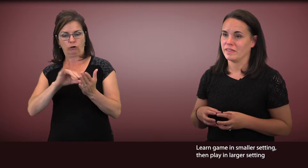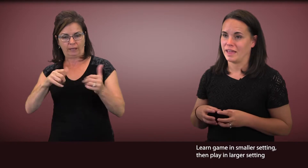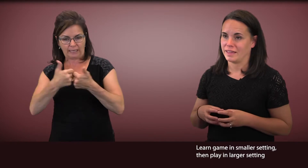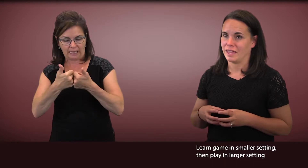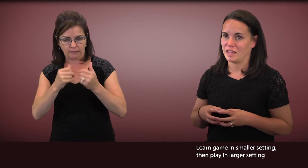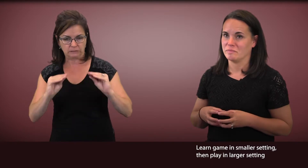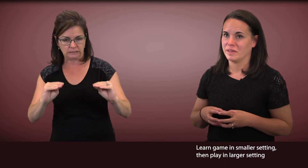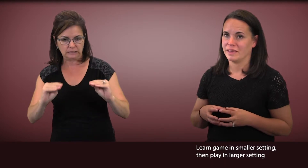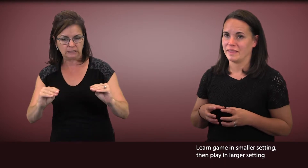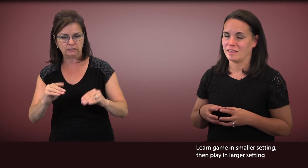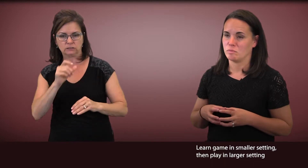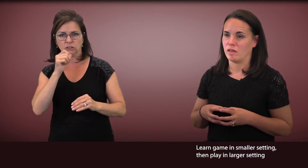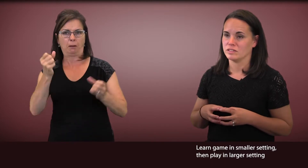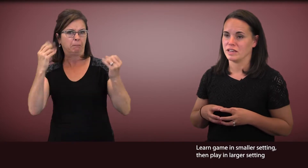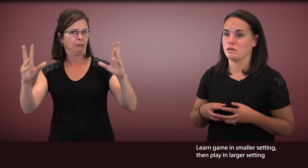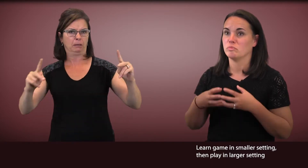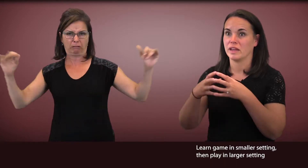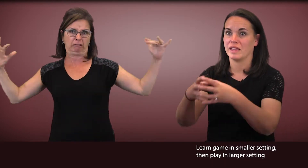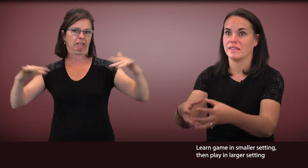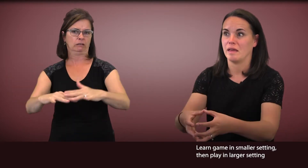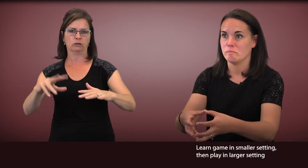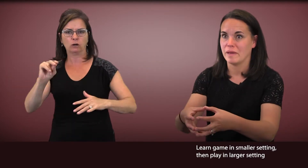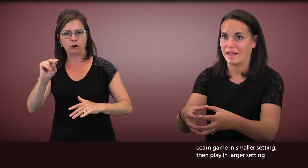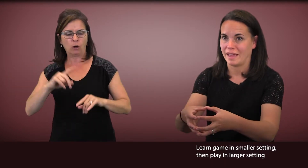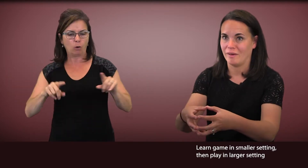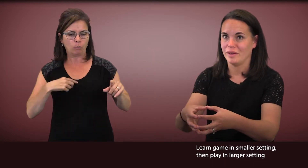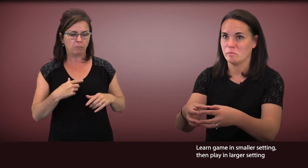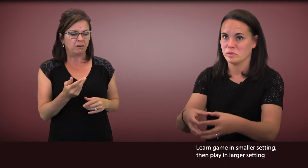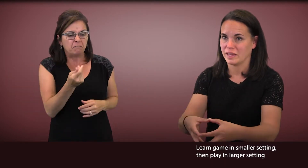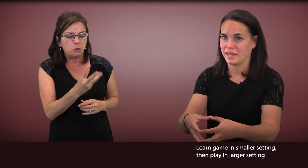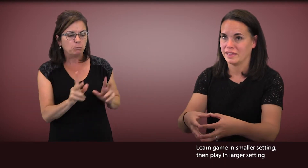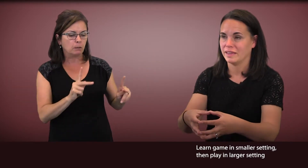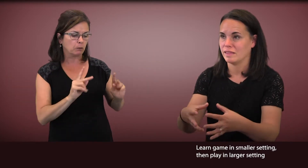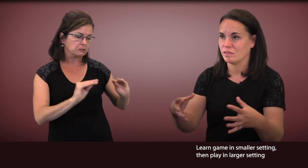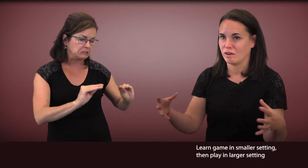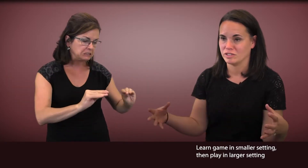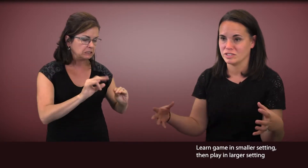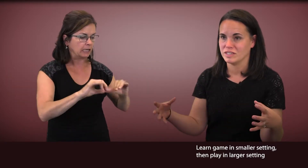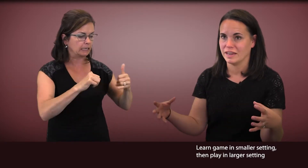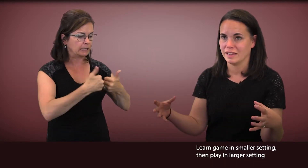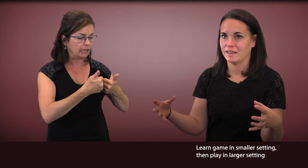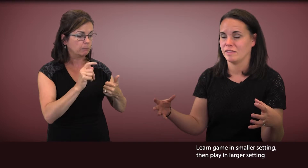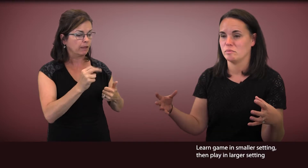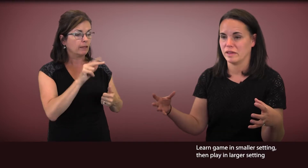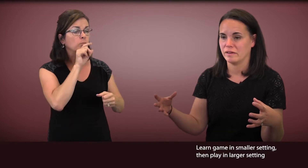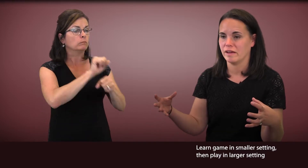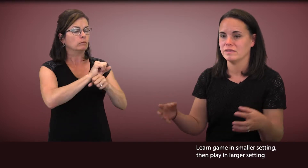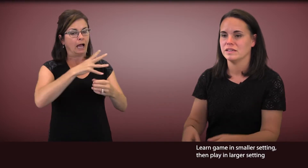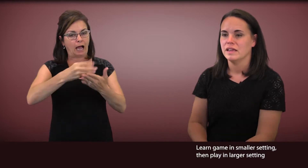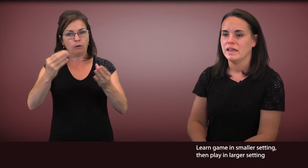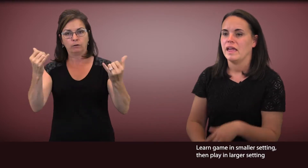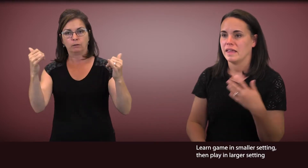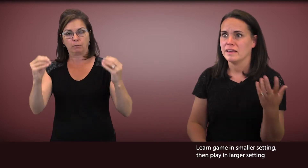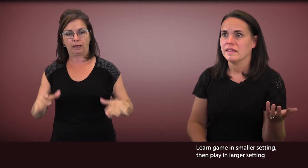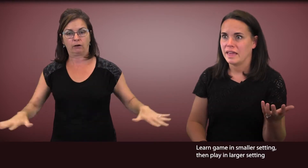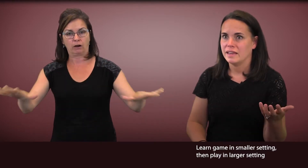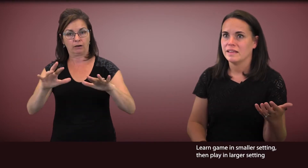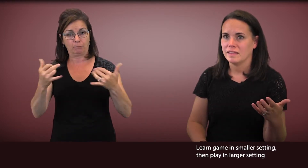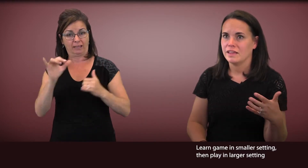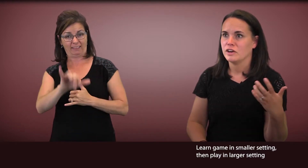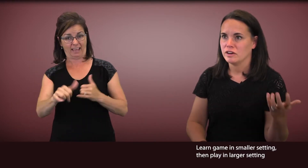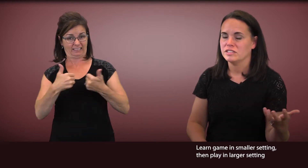they've learned that game in that smaller setting, bringing them back out and playing it in the larger setting on the playground,